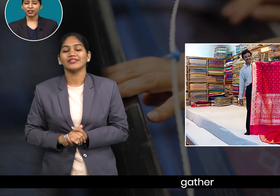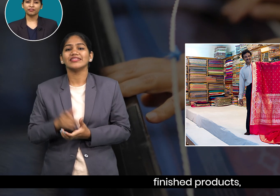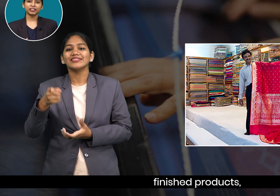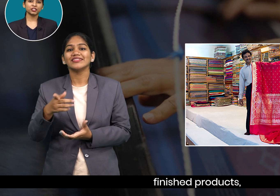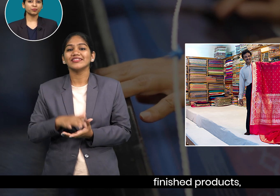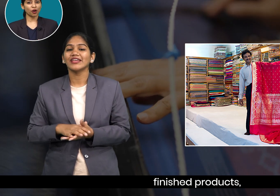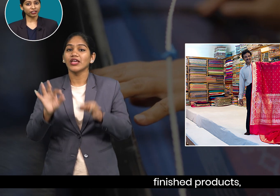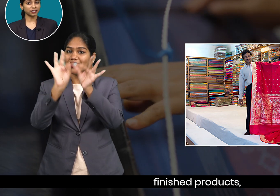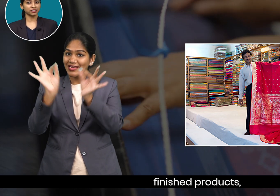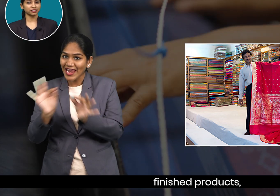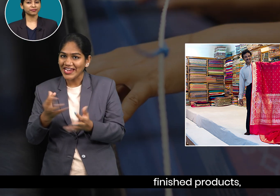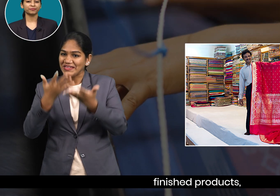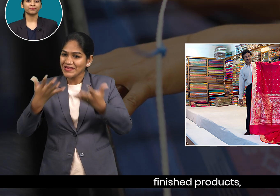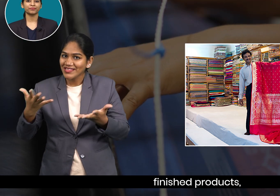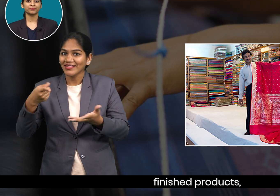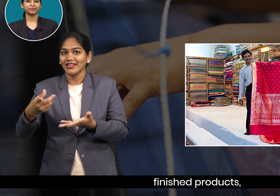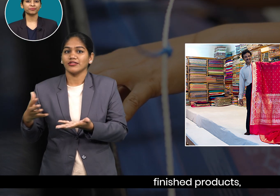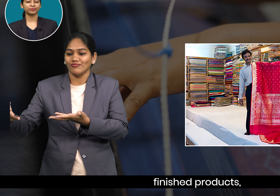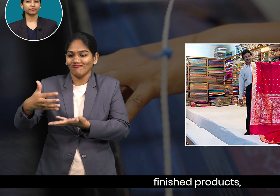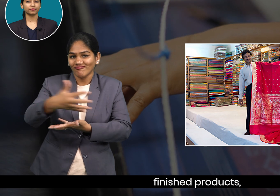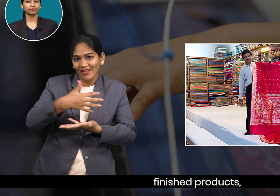gather finished products,